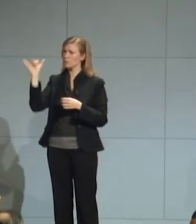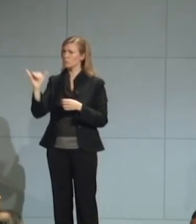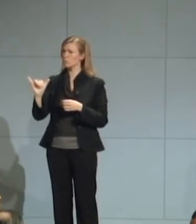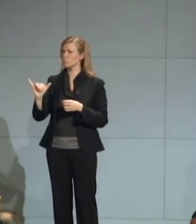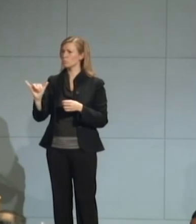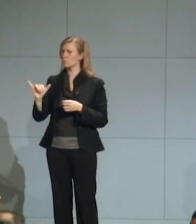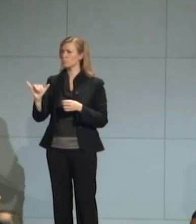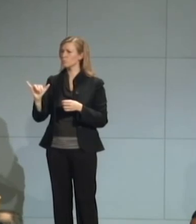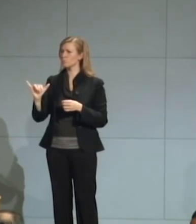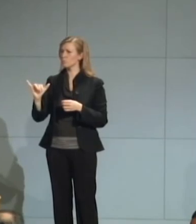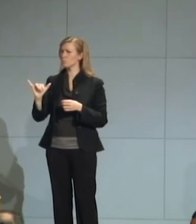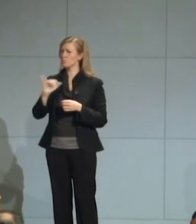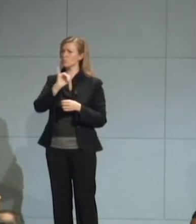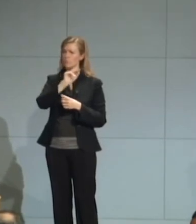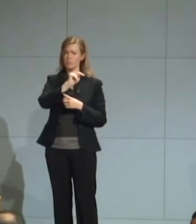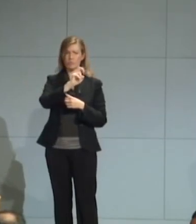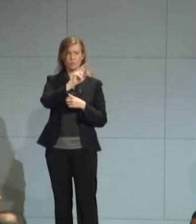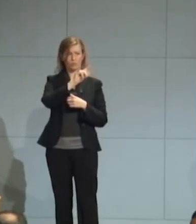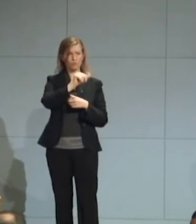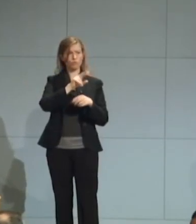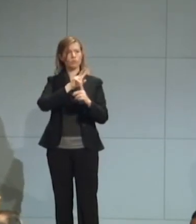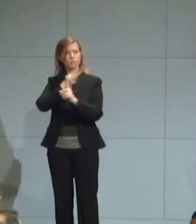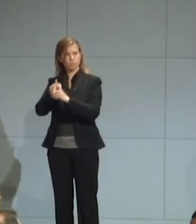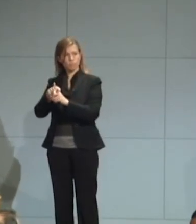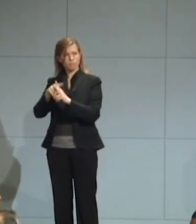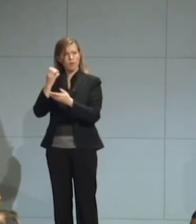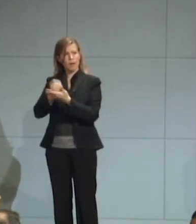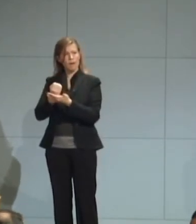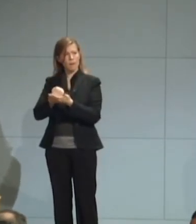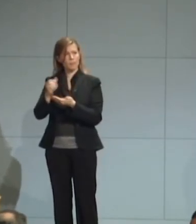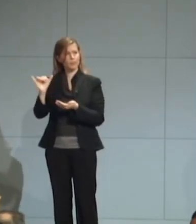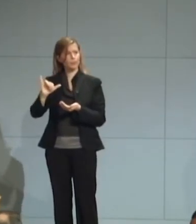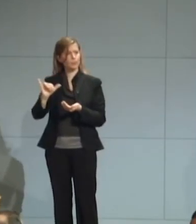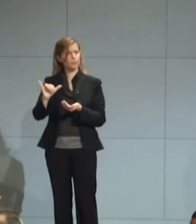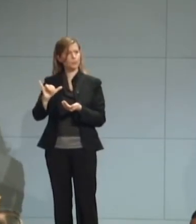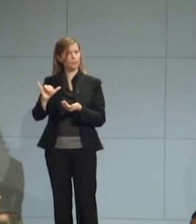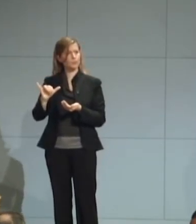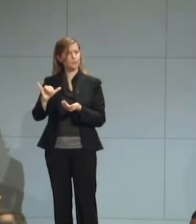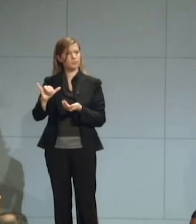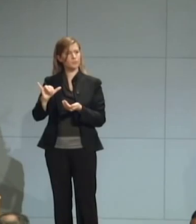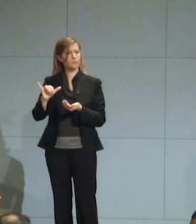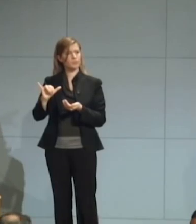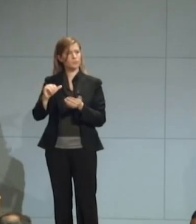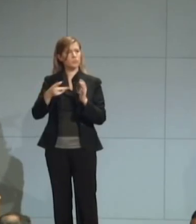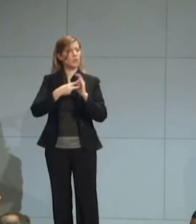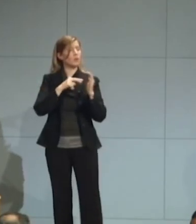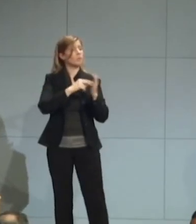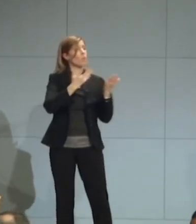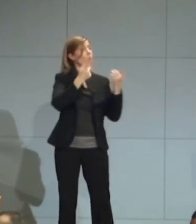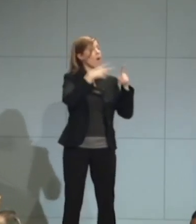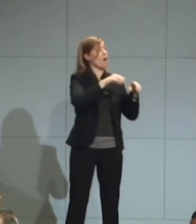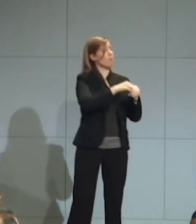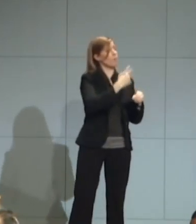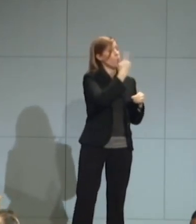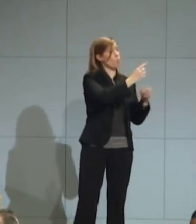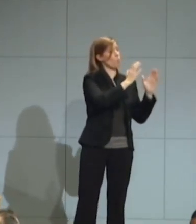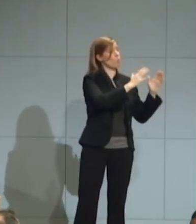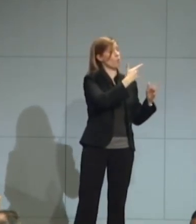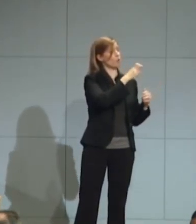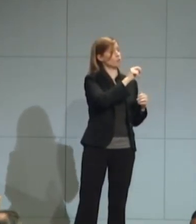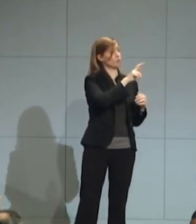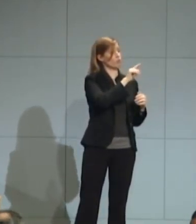you will now have equal opportunity. I'm assuming that every woman in here, and even my 9-year-old daughter who knows